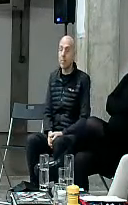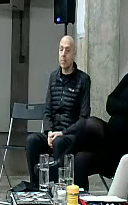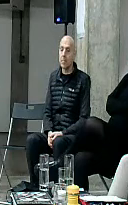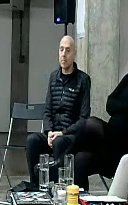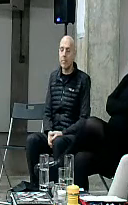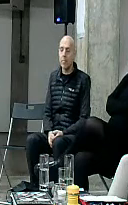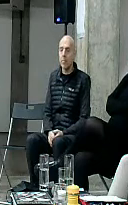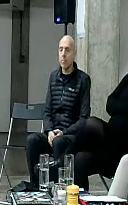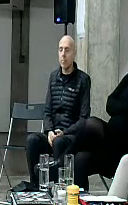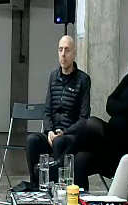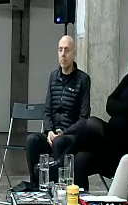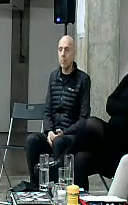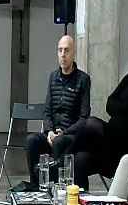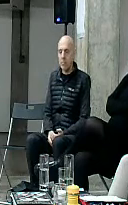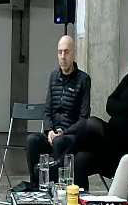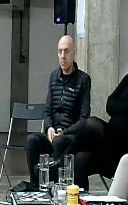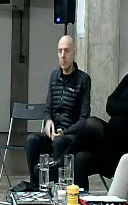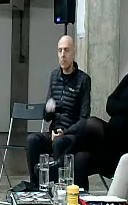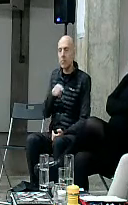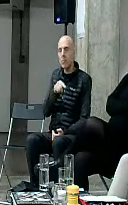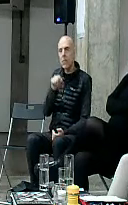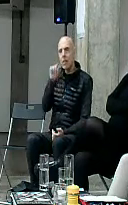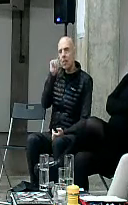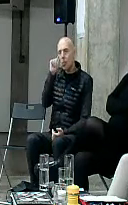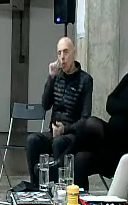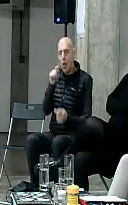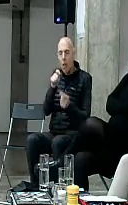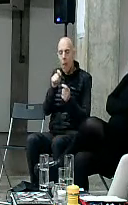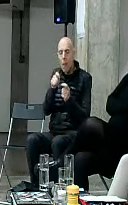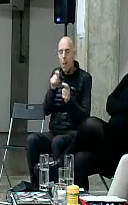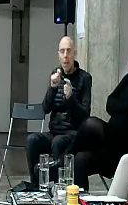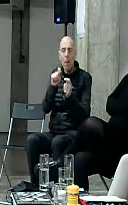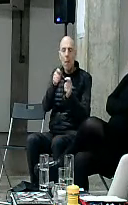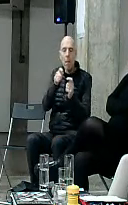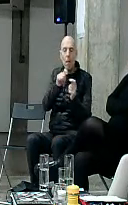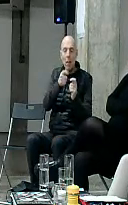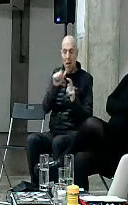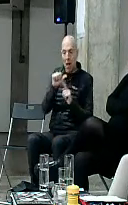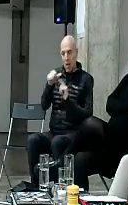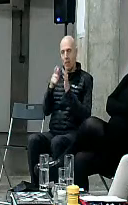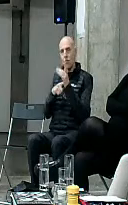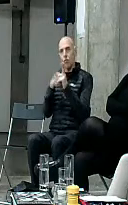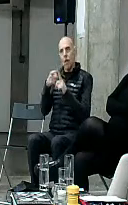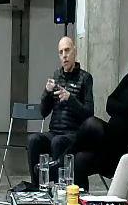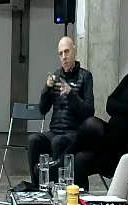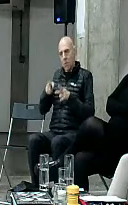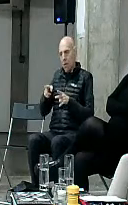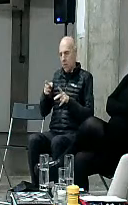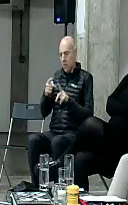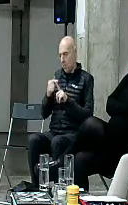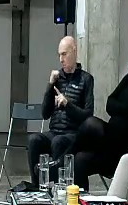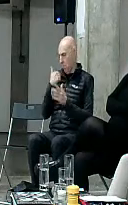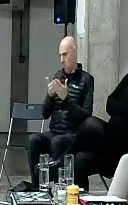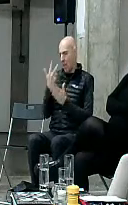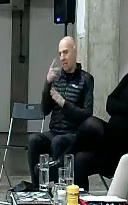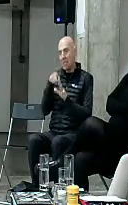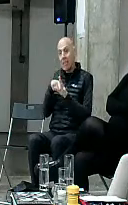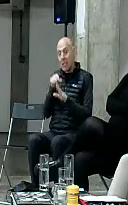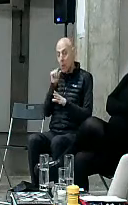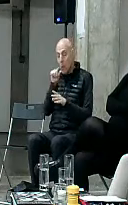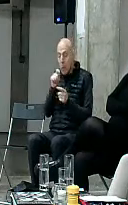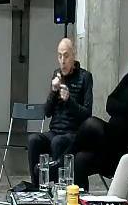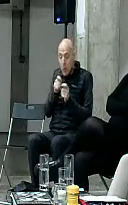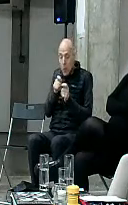the little snippets of change that have come since Jack died in the last 8 years